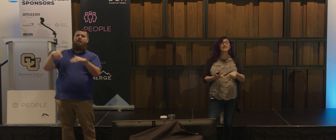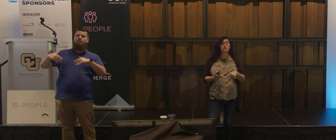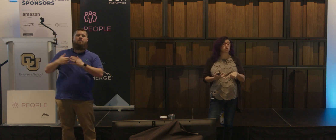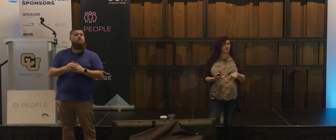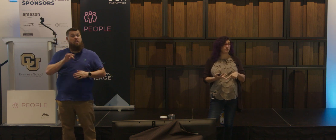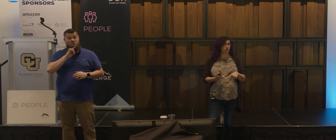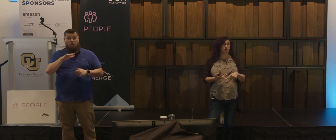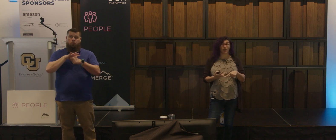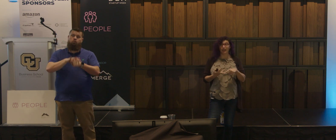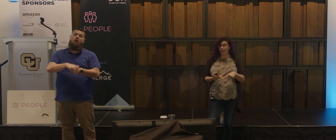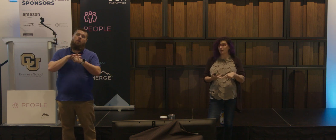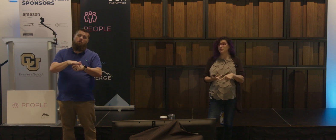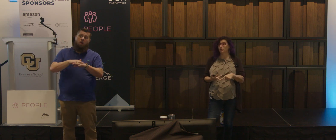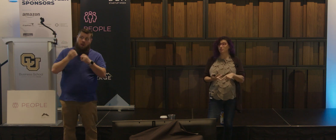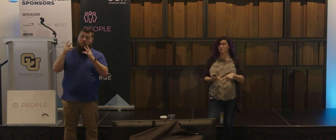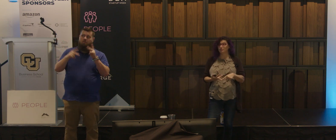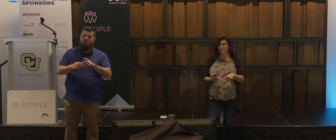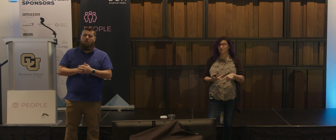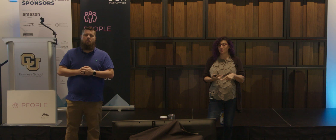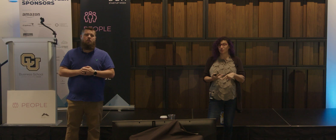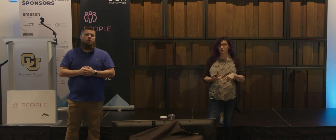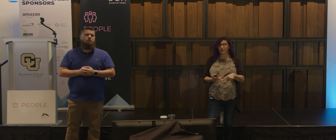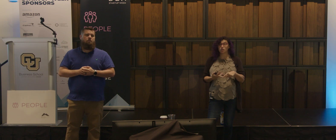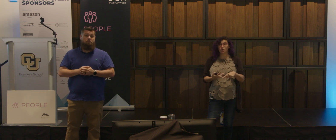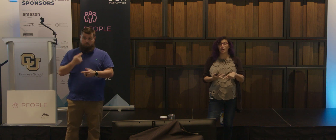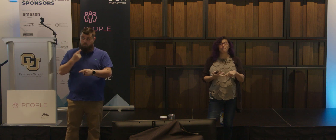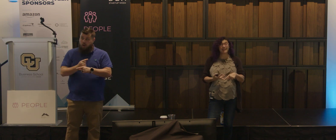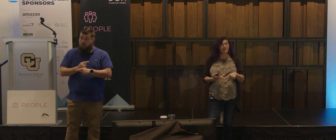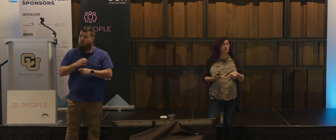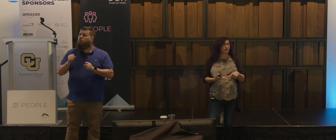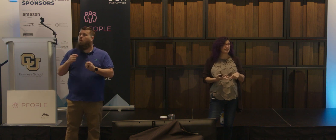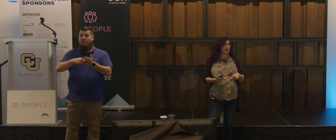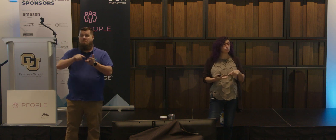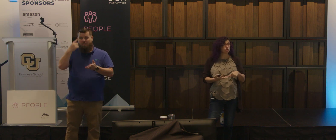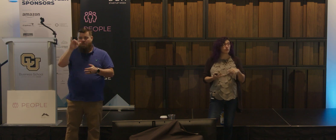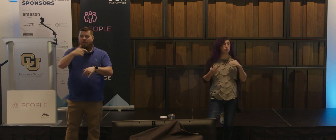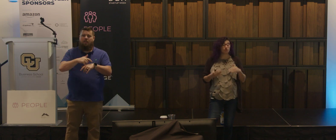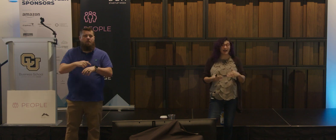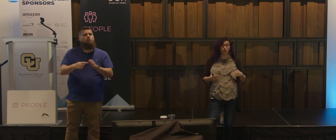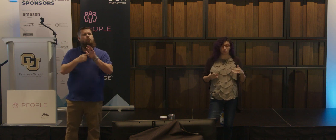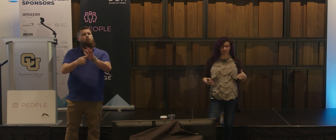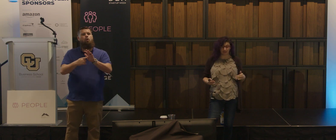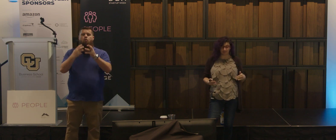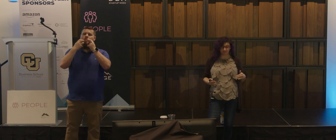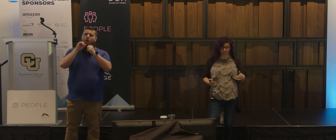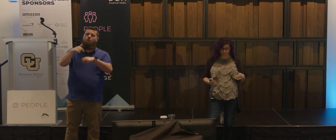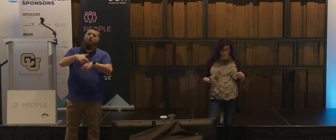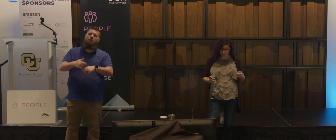is really stressful on a lot of people, right? So pay them for that time. Show that you value